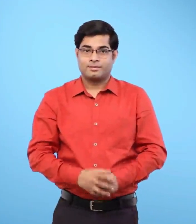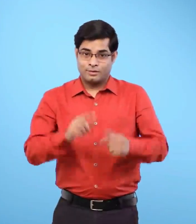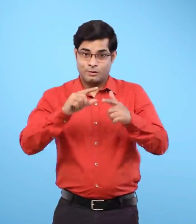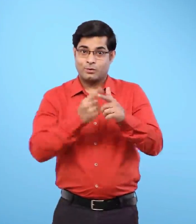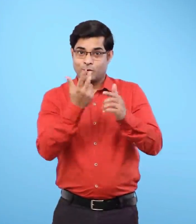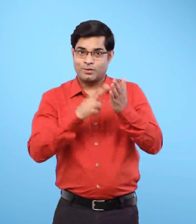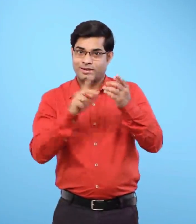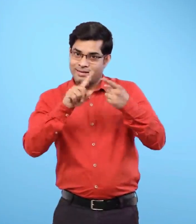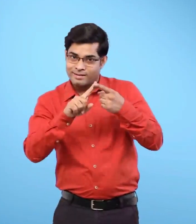June,